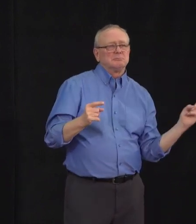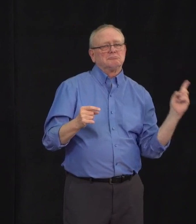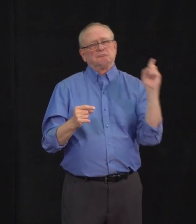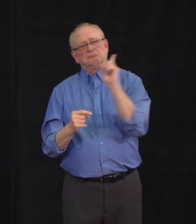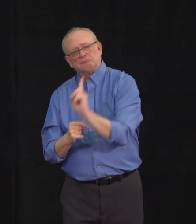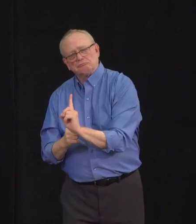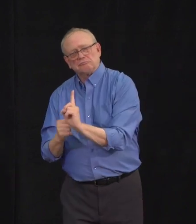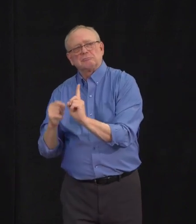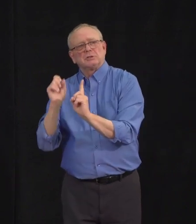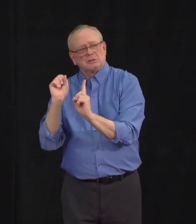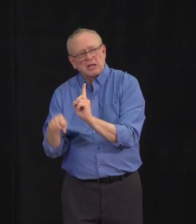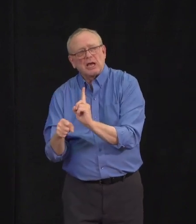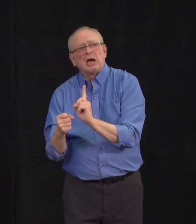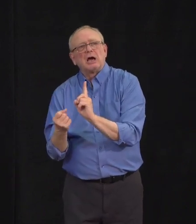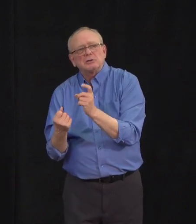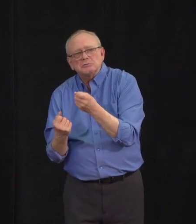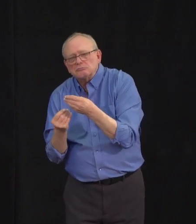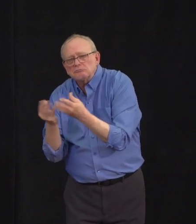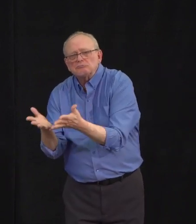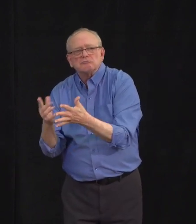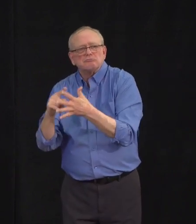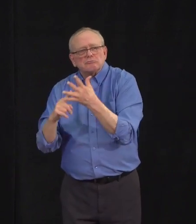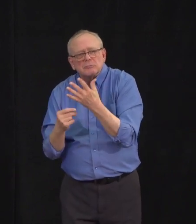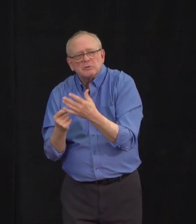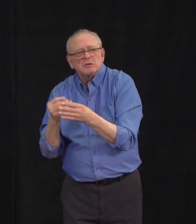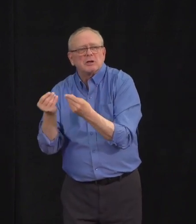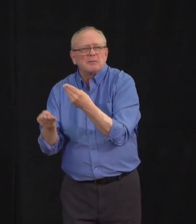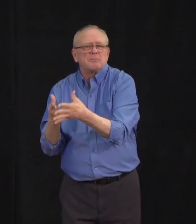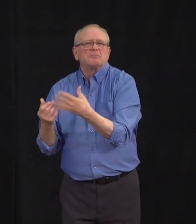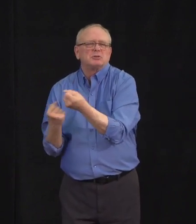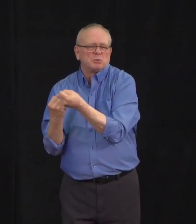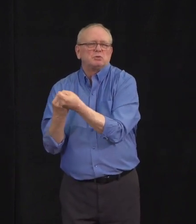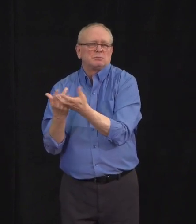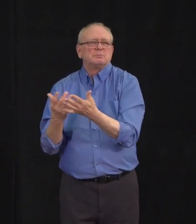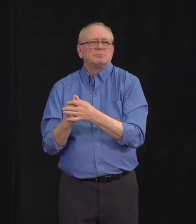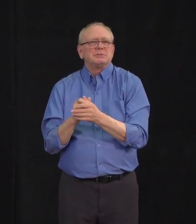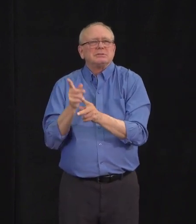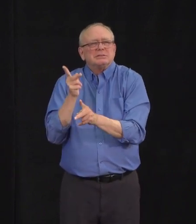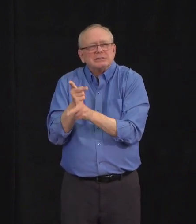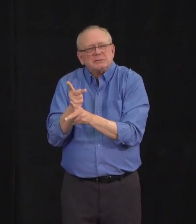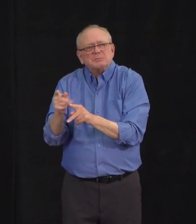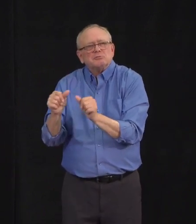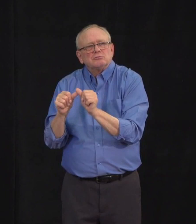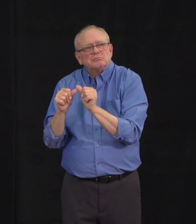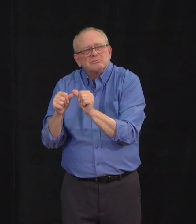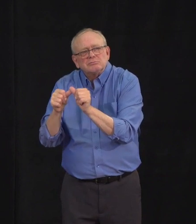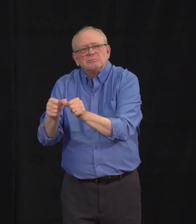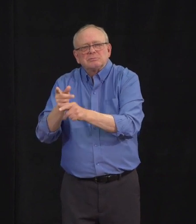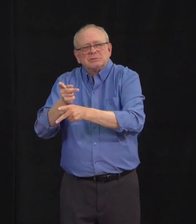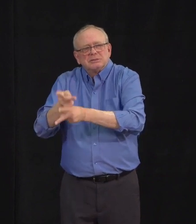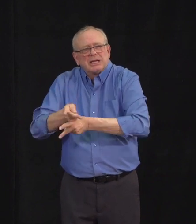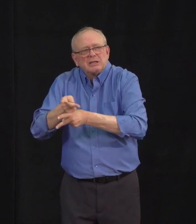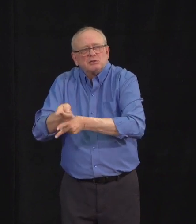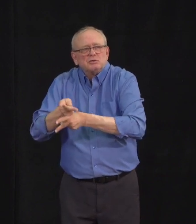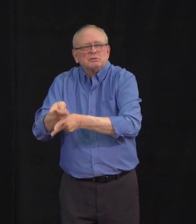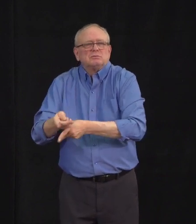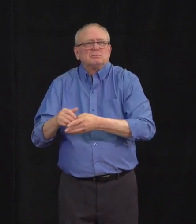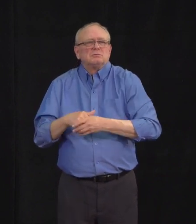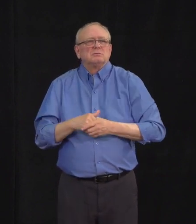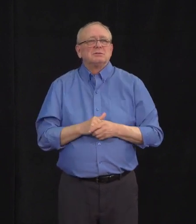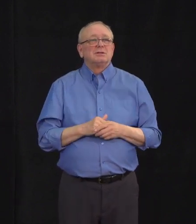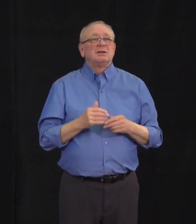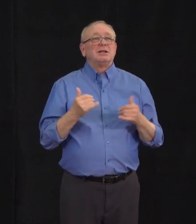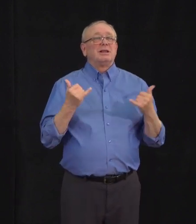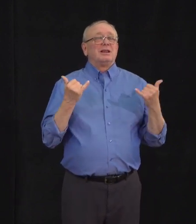visitor to provide for care needs that can't be met by staff. We have actually expanded that in the current order